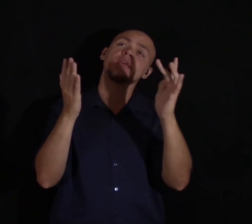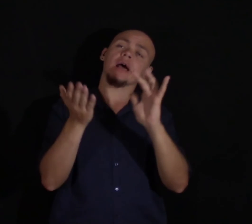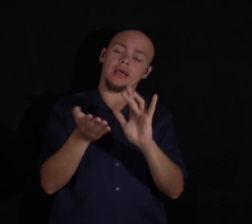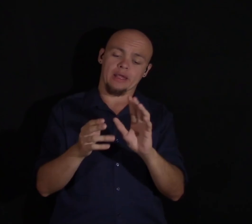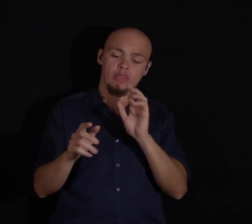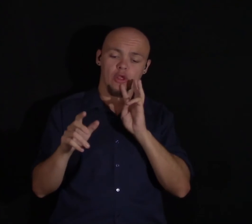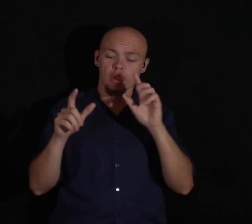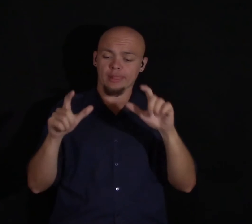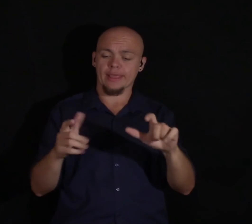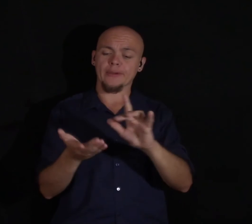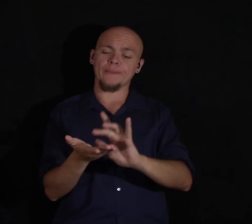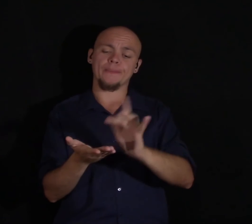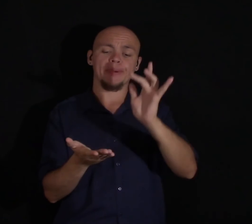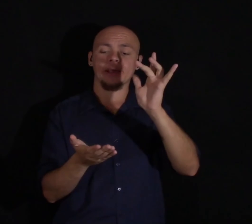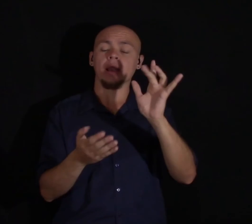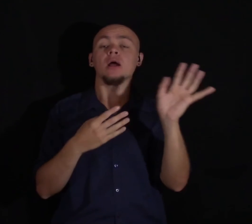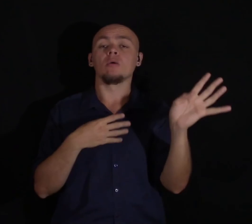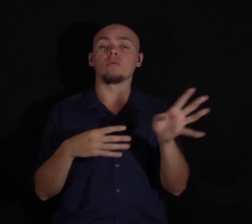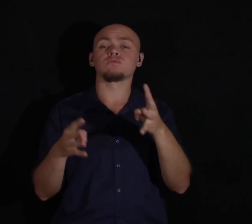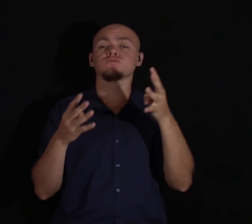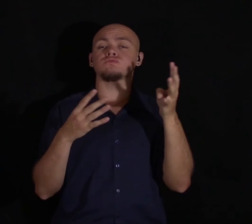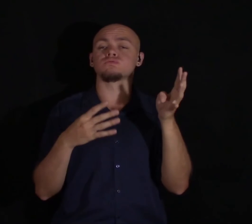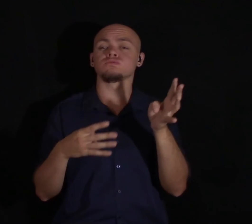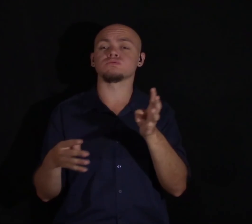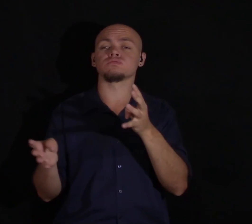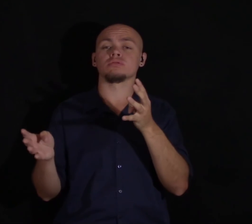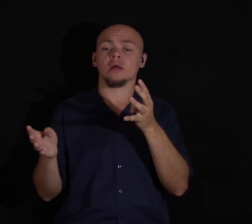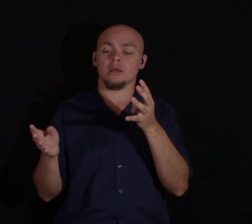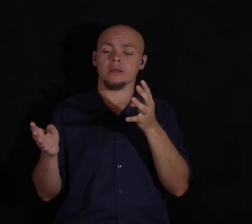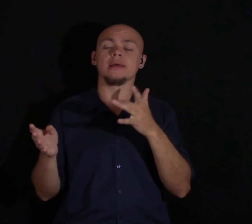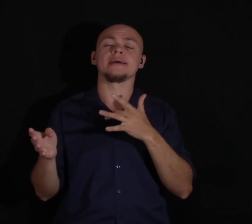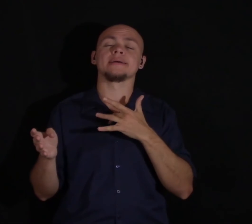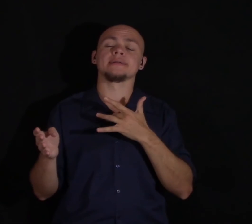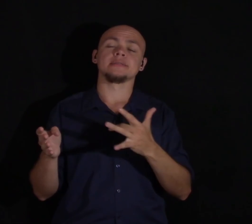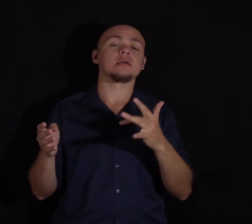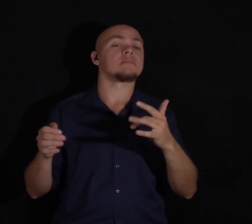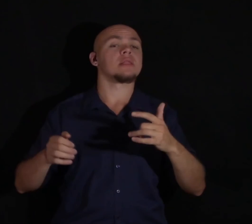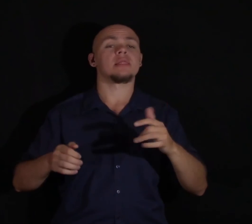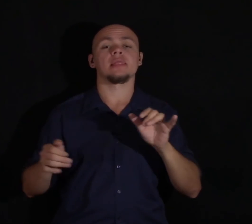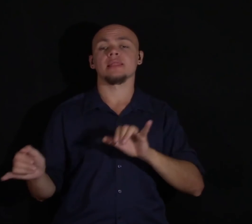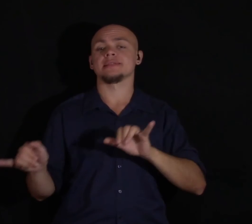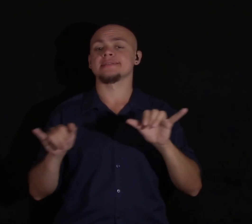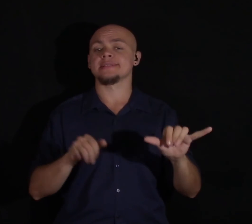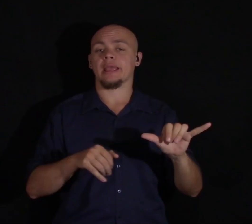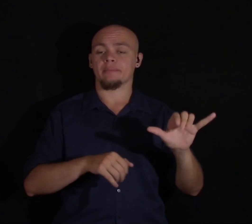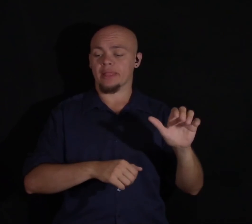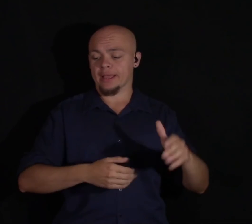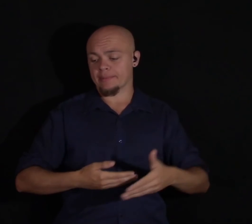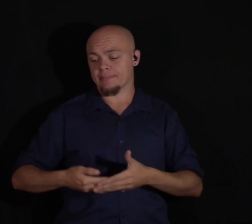when troubled by the winds, their tumult is but as the play of a lively infant, when compared to the roarings of the giant